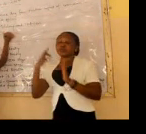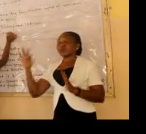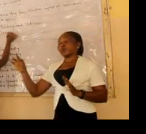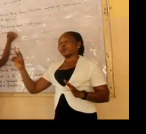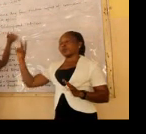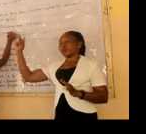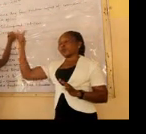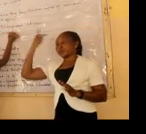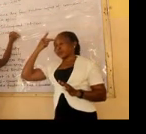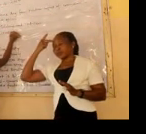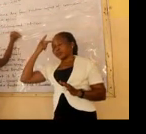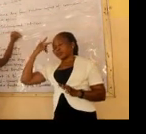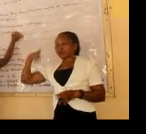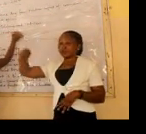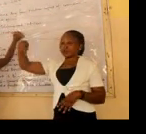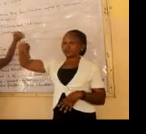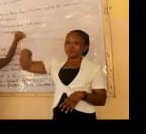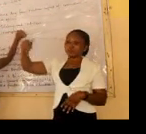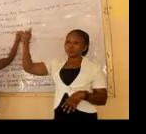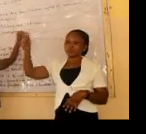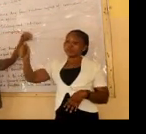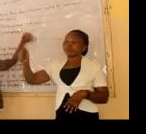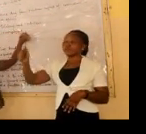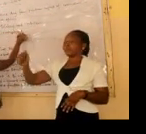we should outline.